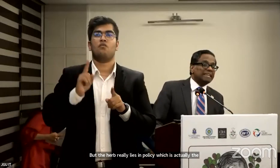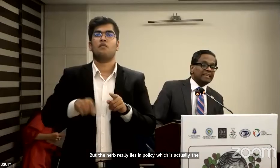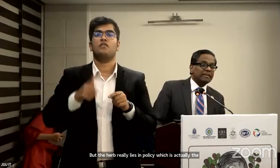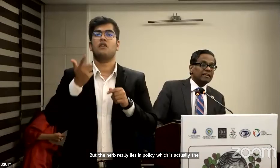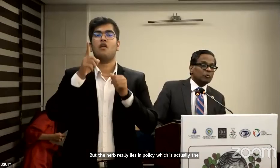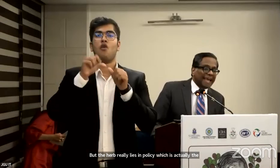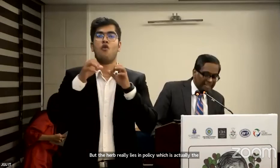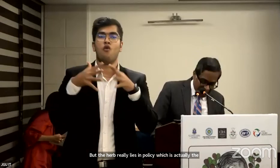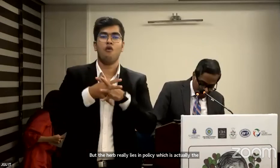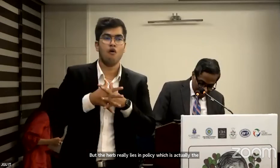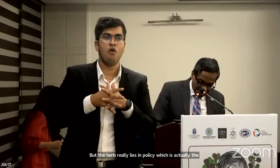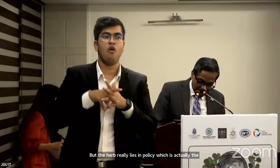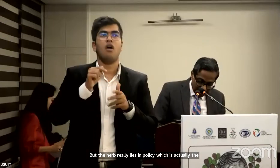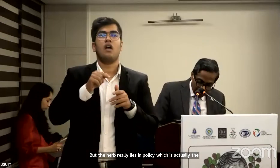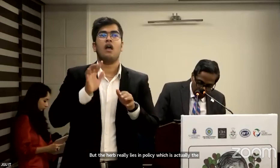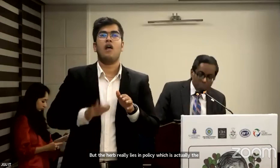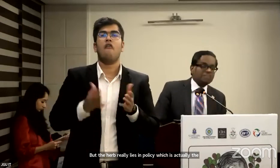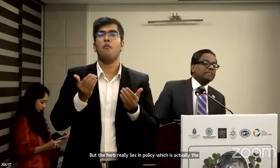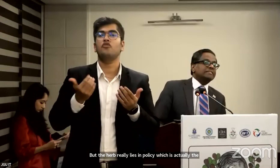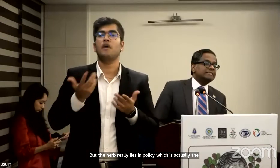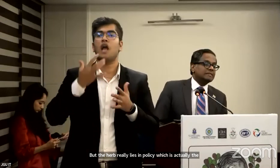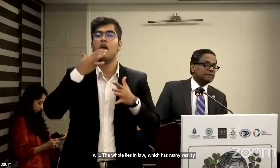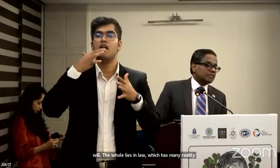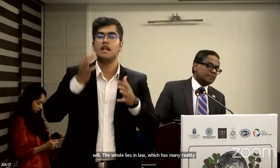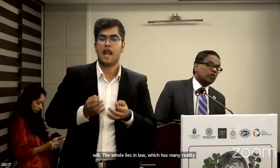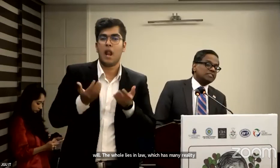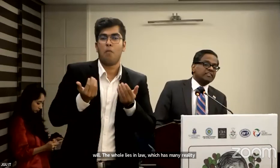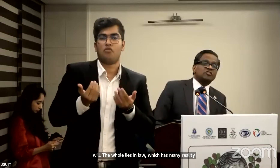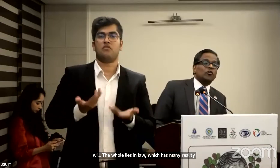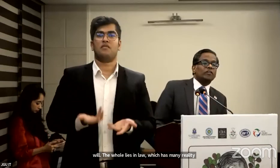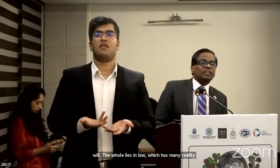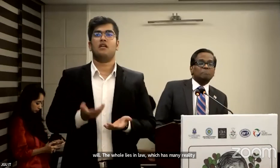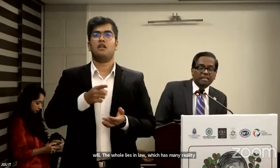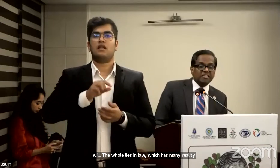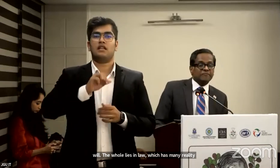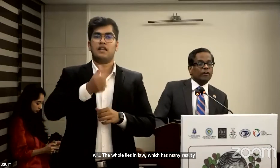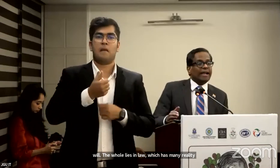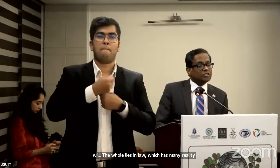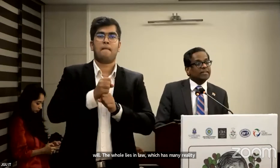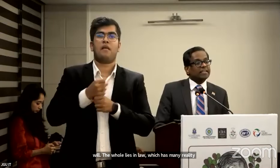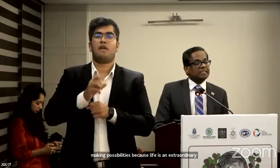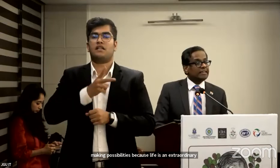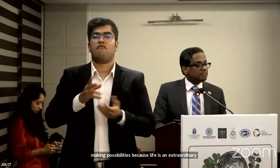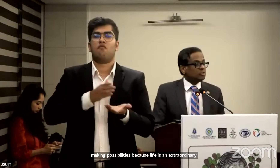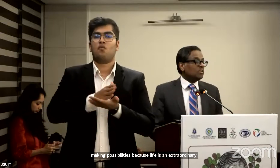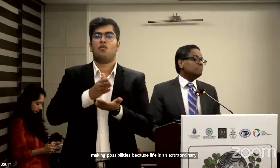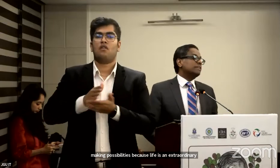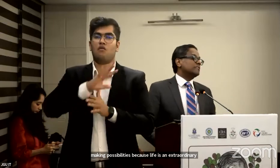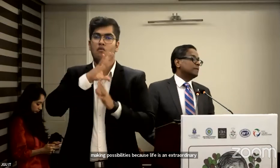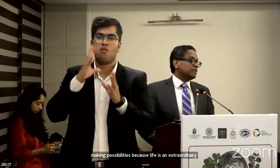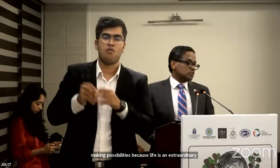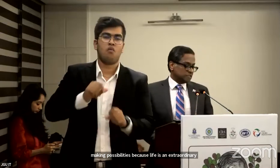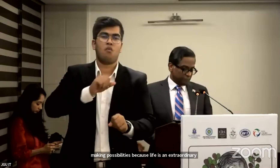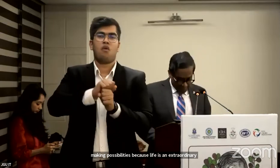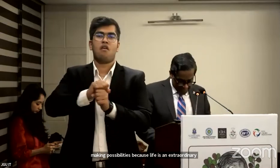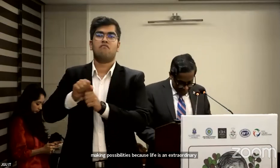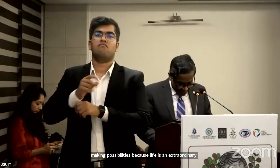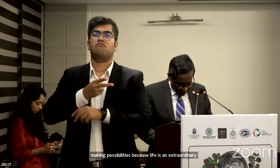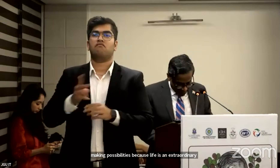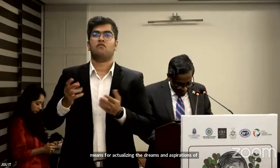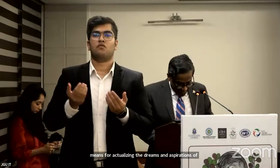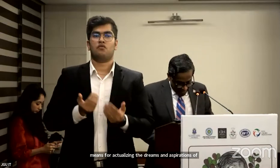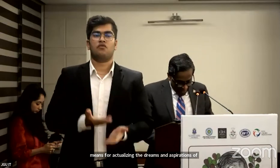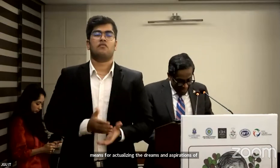has many reality-making possibilities, because law is an extraordinary means for actualizing the dreams and aspirations of